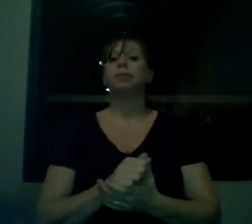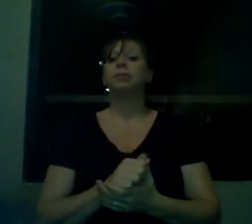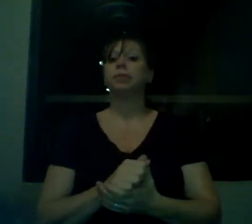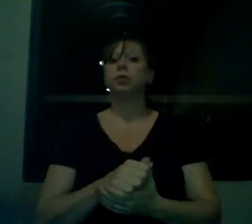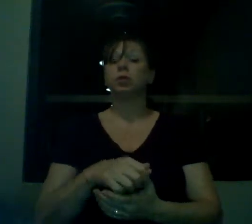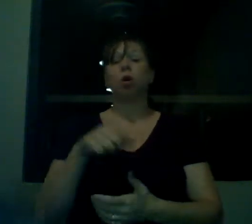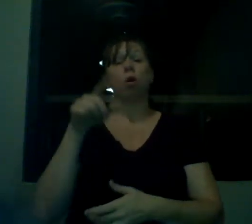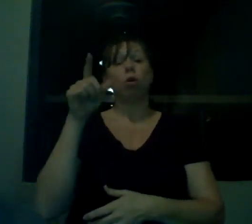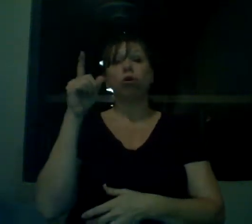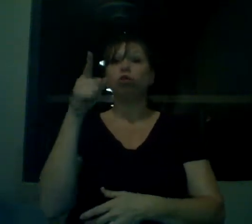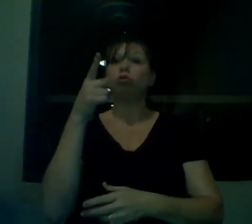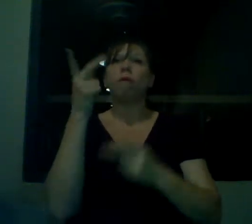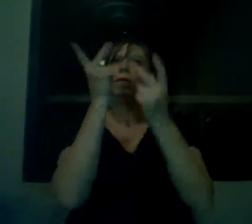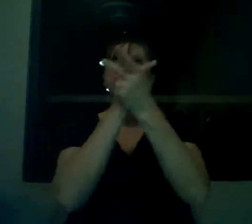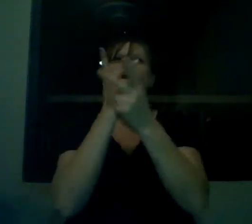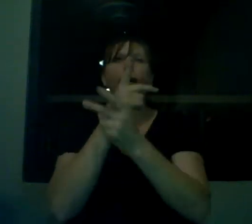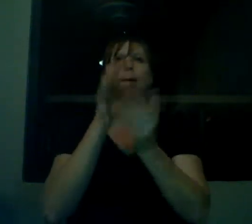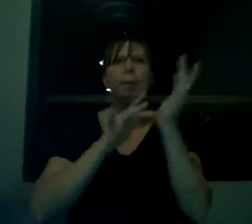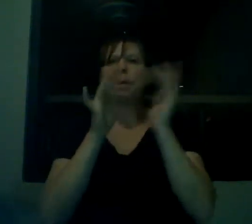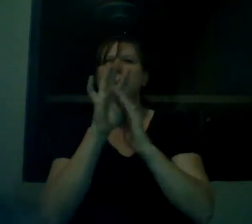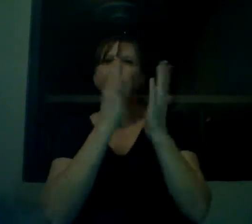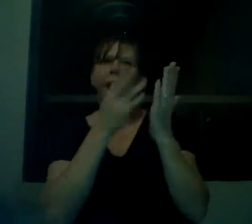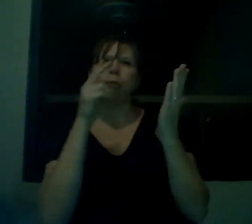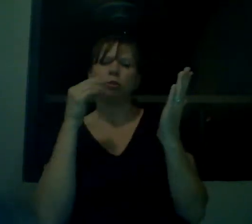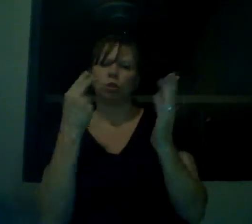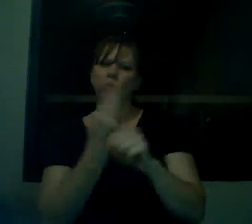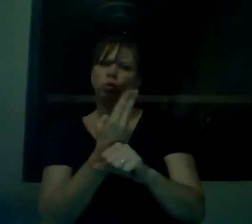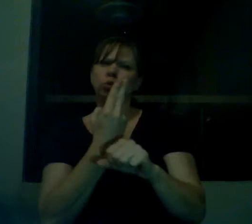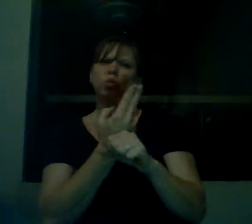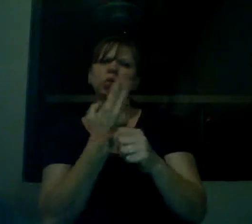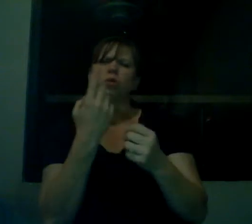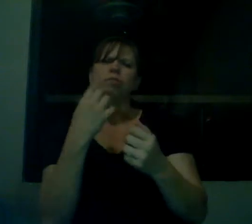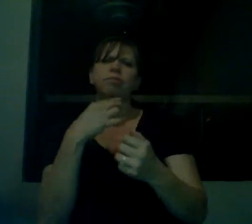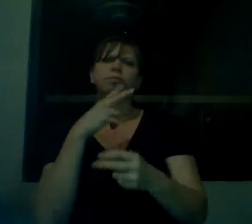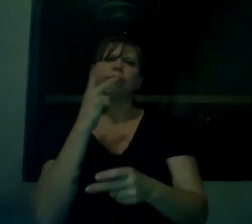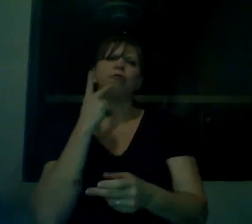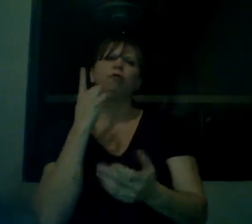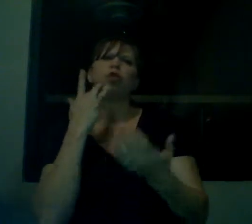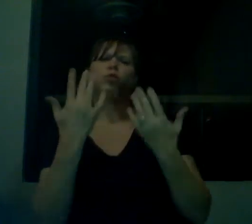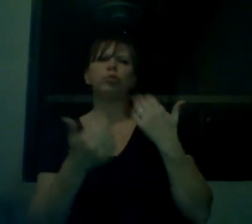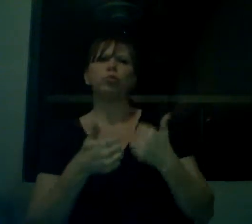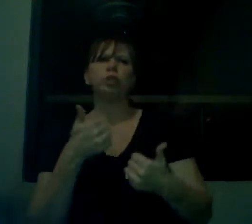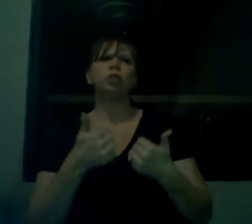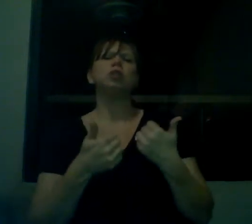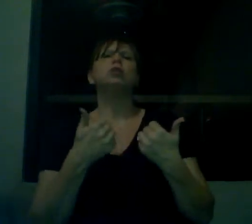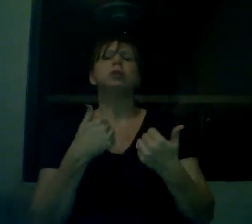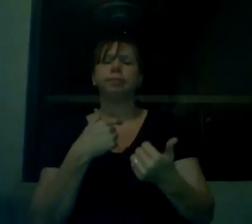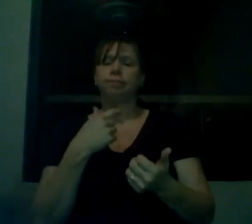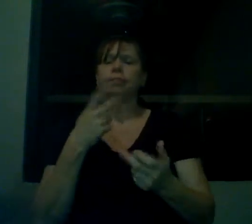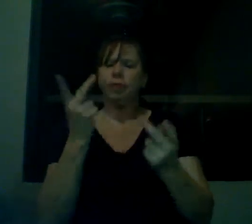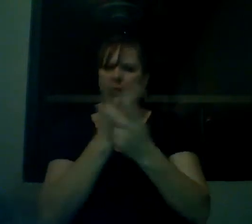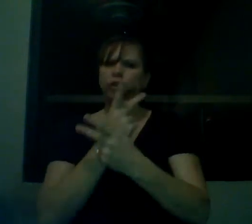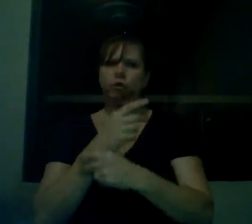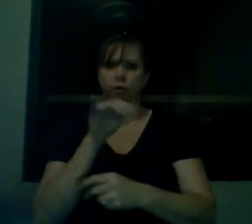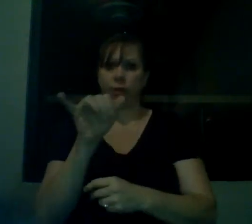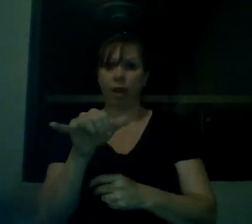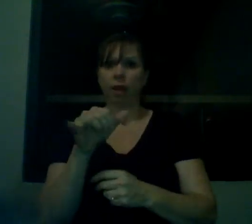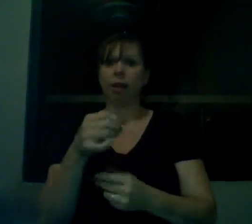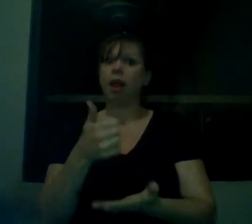Bible is for you, it's also what type of learner you are. Because that is what's going to really help you remember the